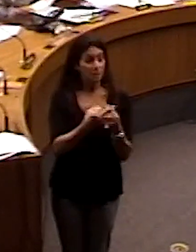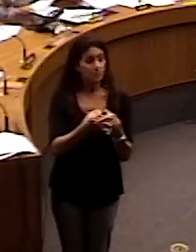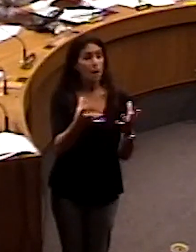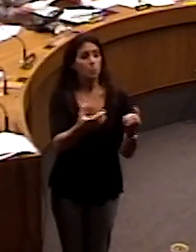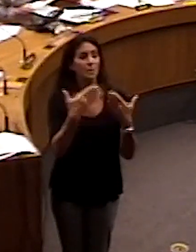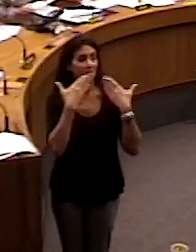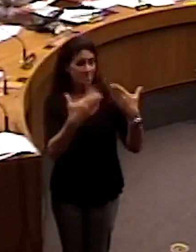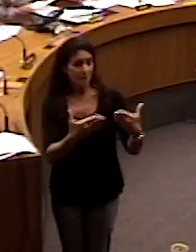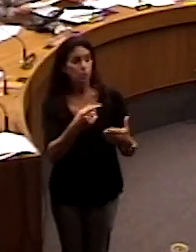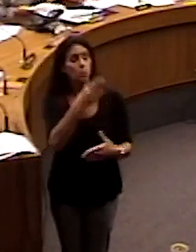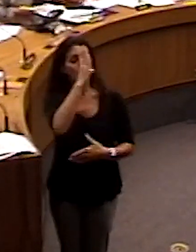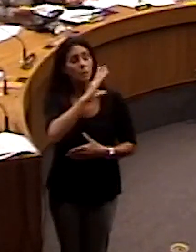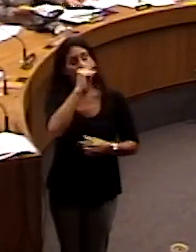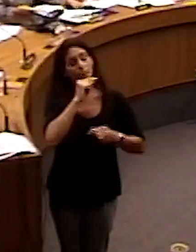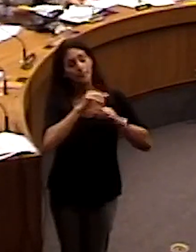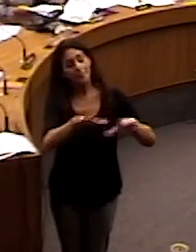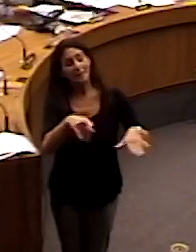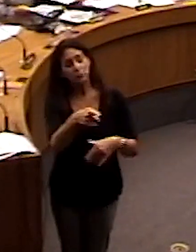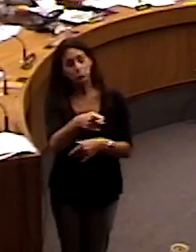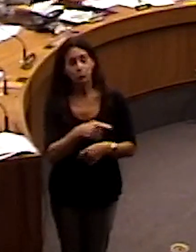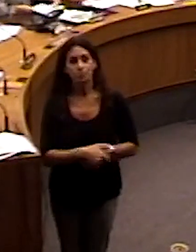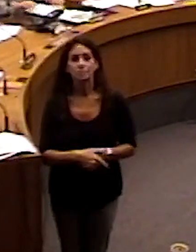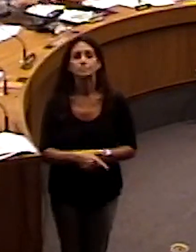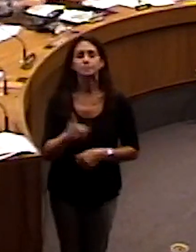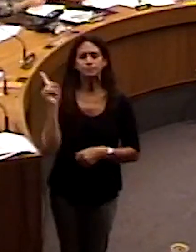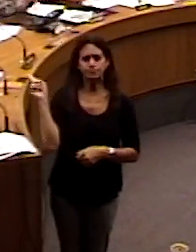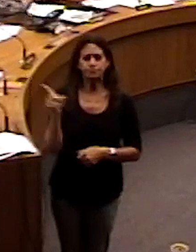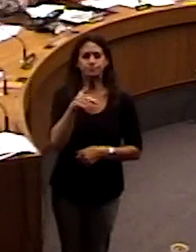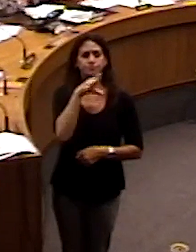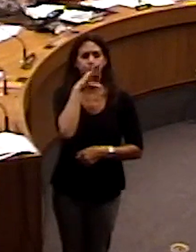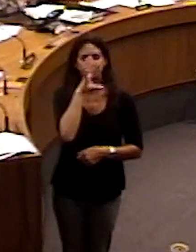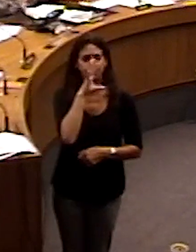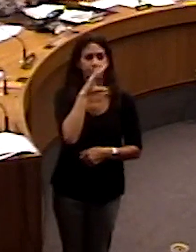thank you and God bless you. Thank you. Thank you.